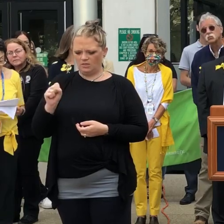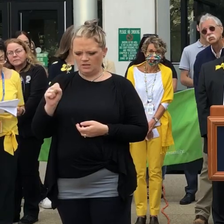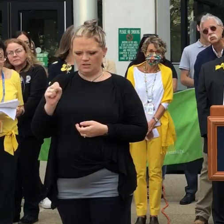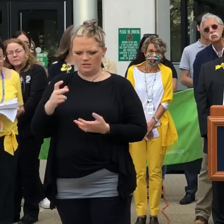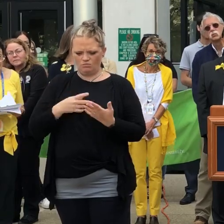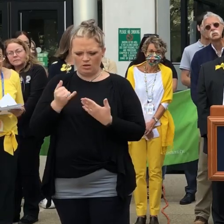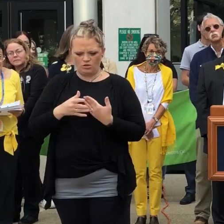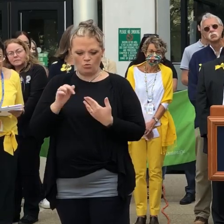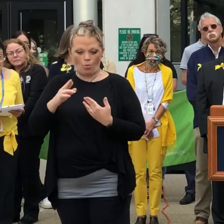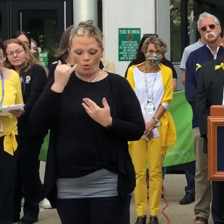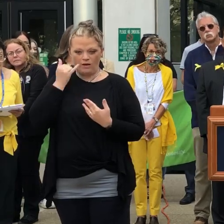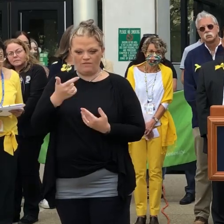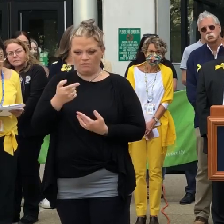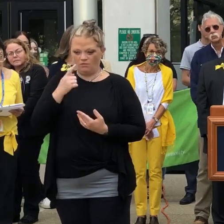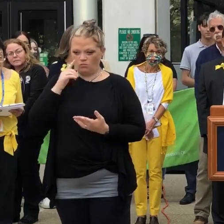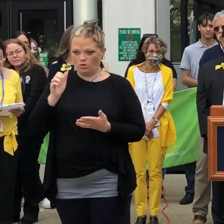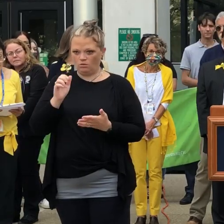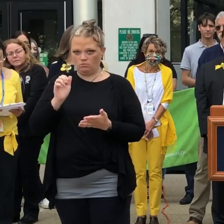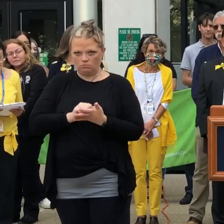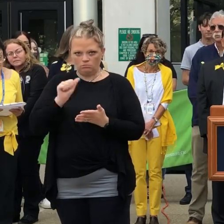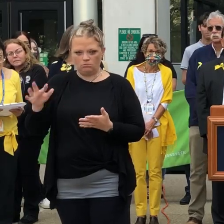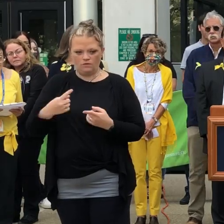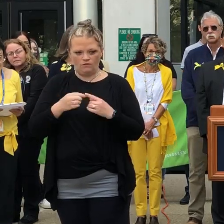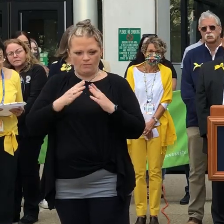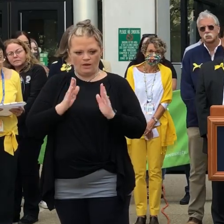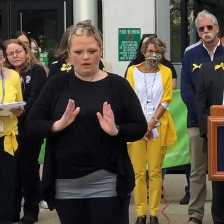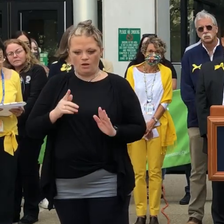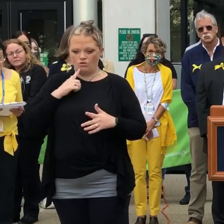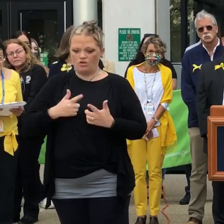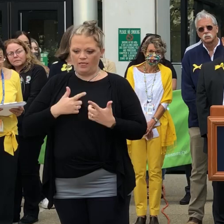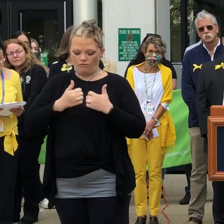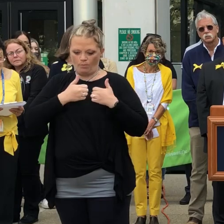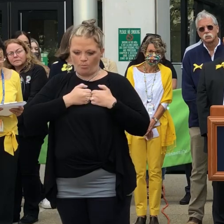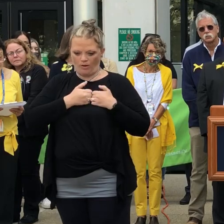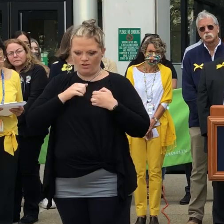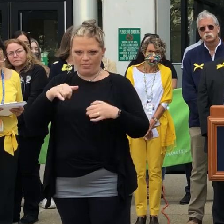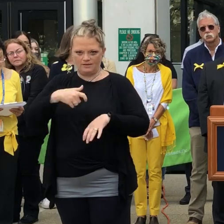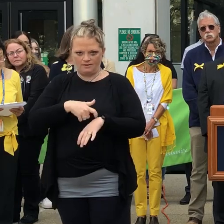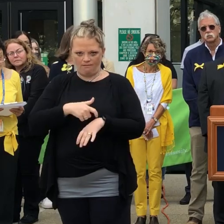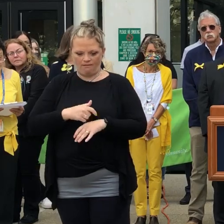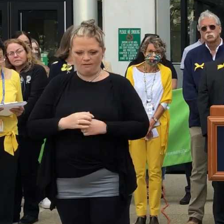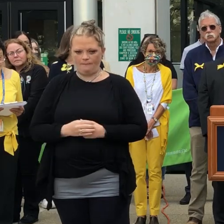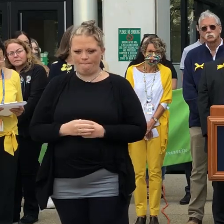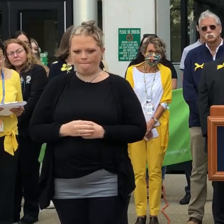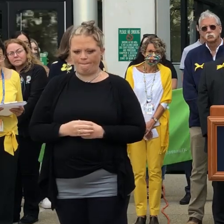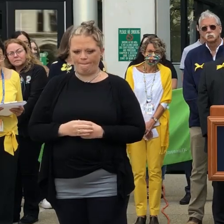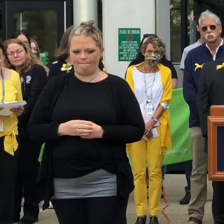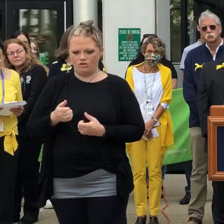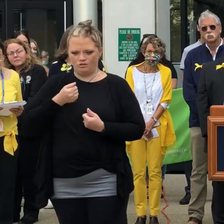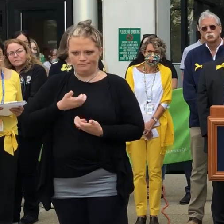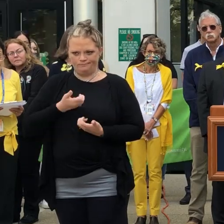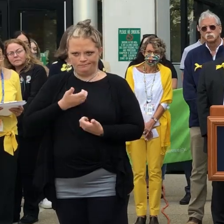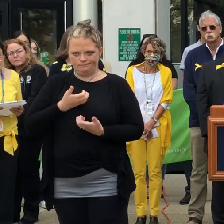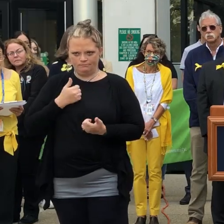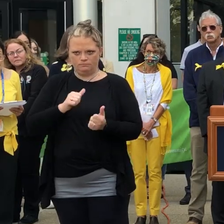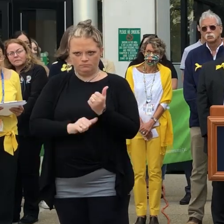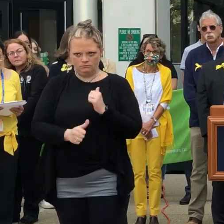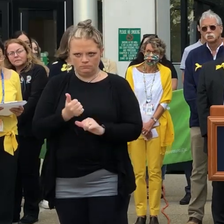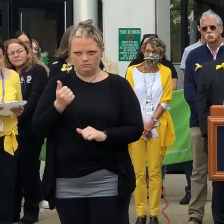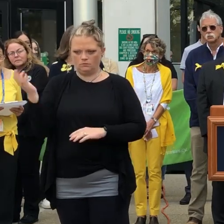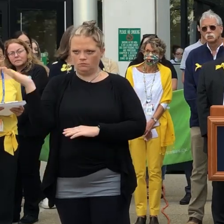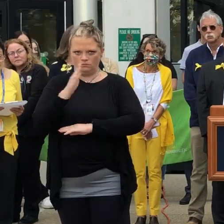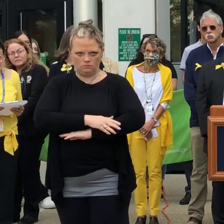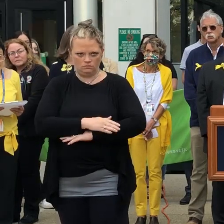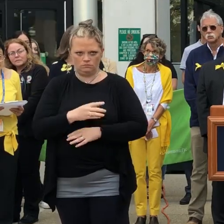firearms had been removed from the home. She lived with her boyfriend at the time, and she was expressing suicidal ideations all day